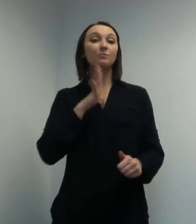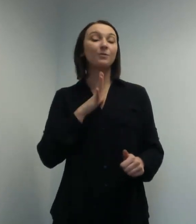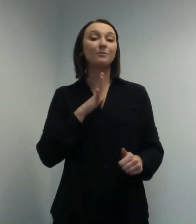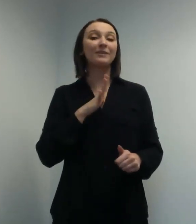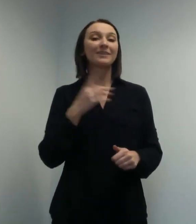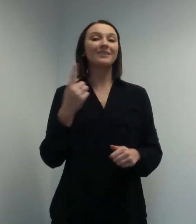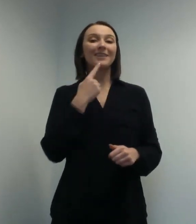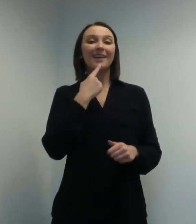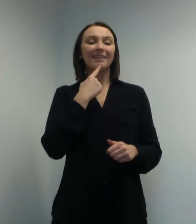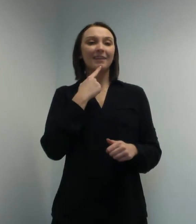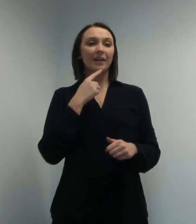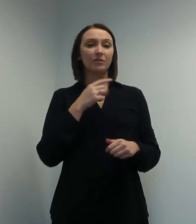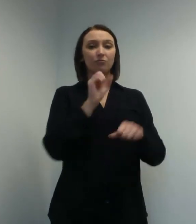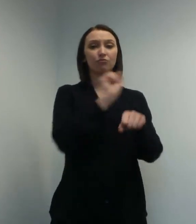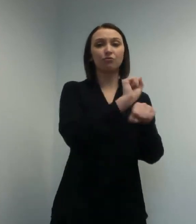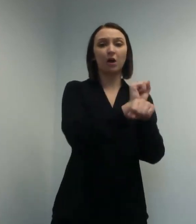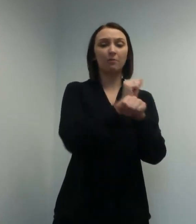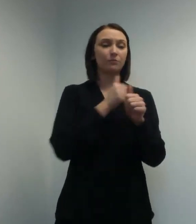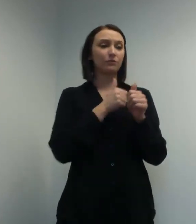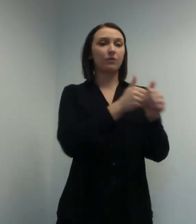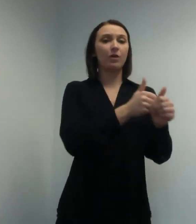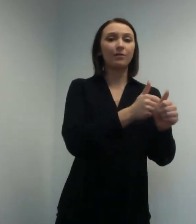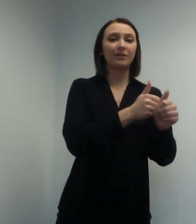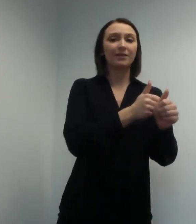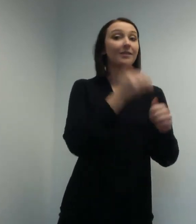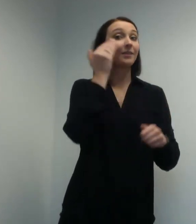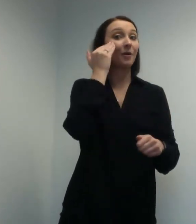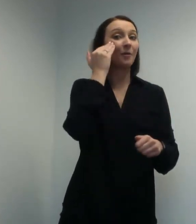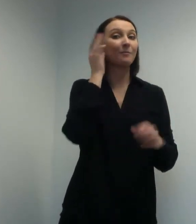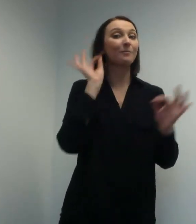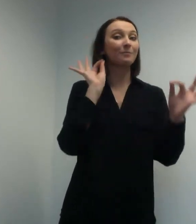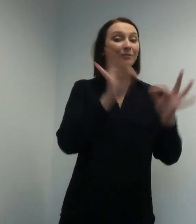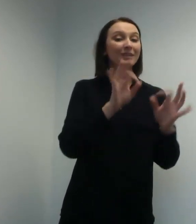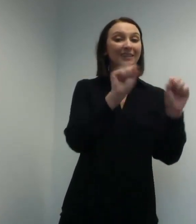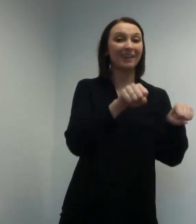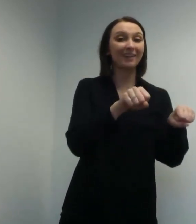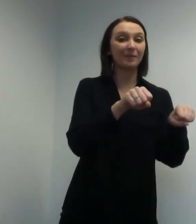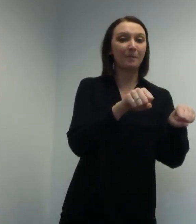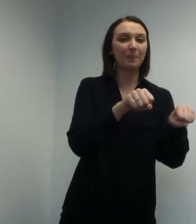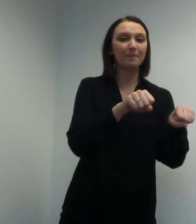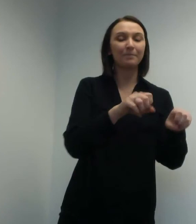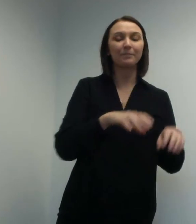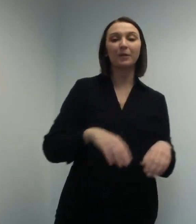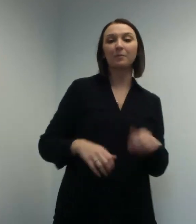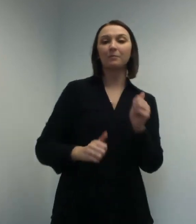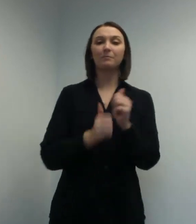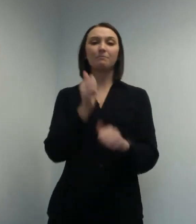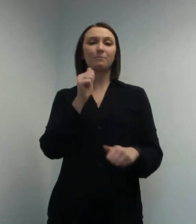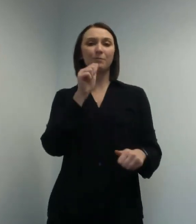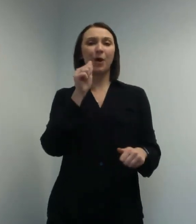great in, that they know they're going to be perfect in. And it's no wonder why. Most girls are taught to avoid risk and